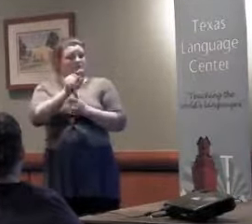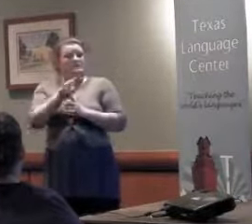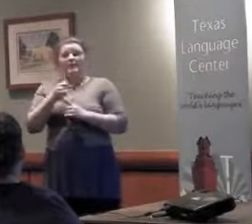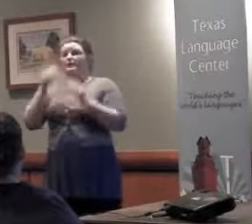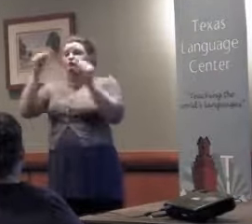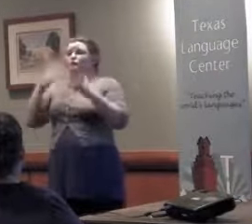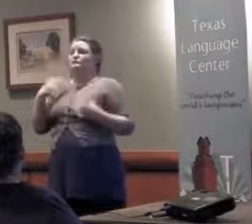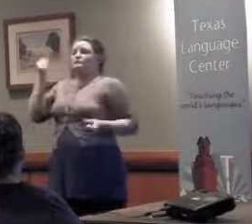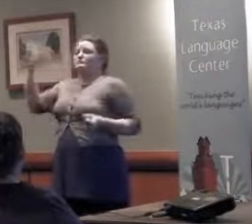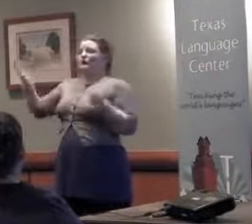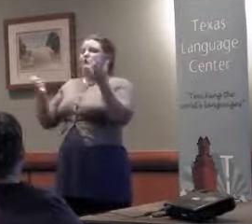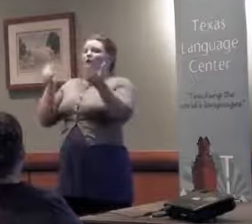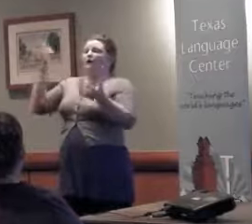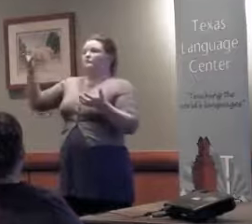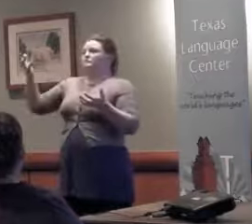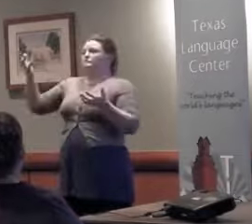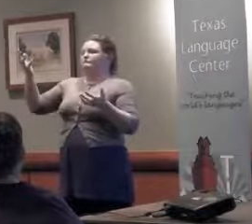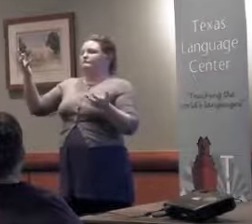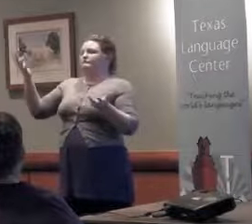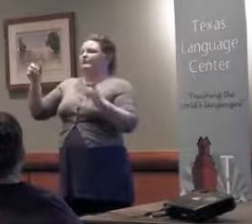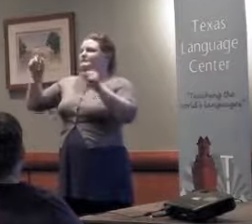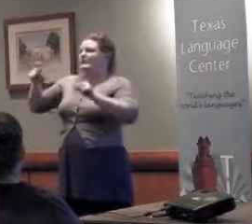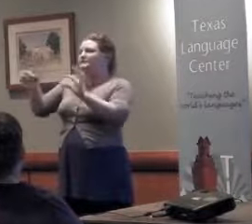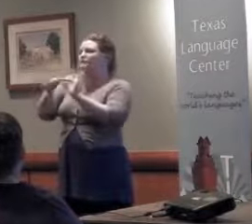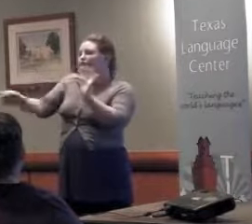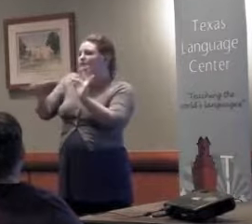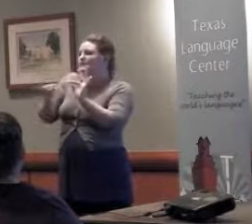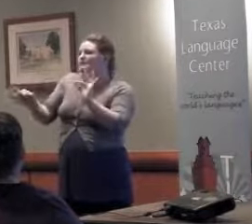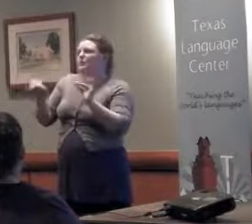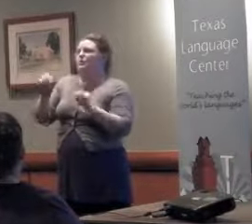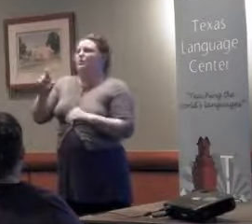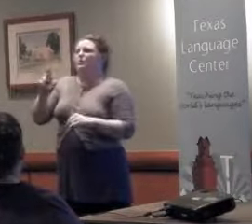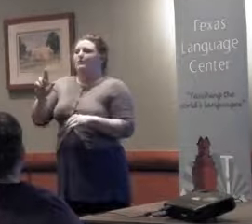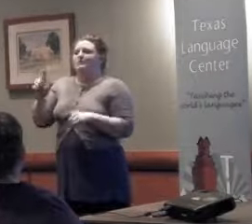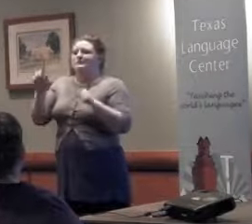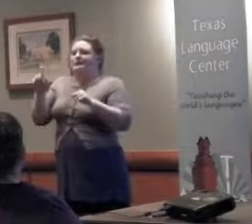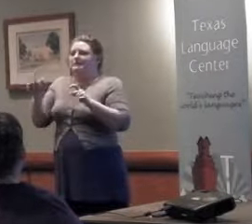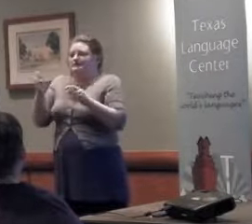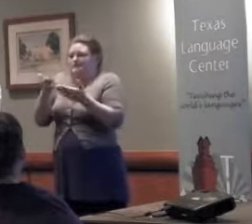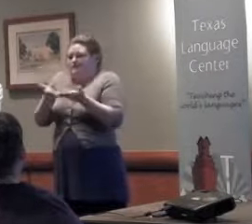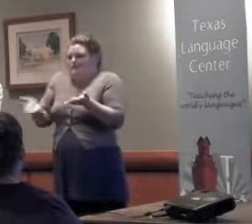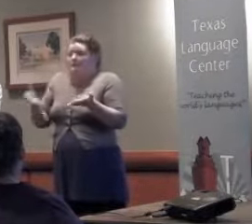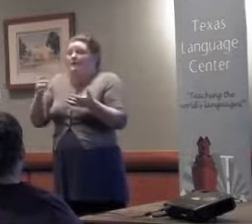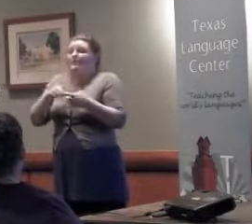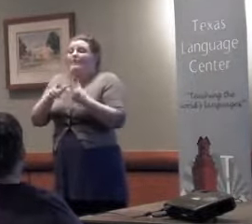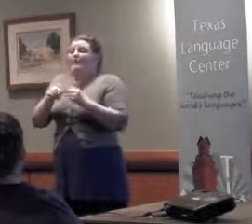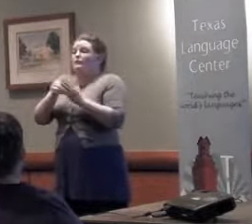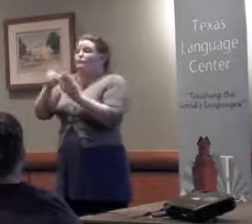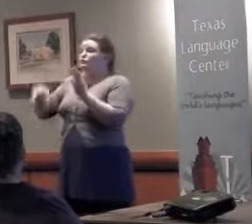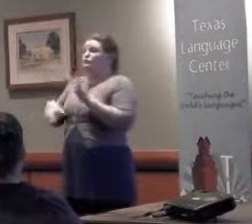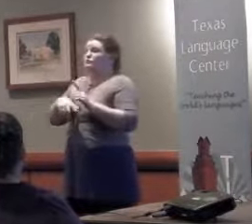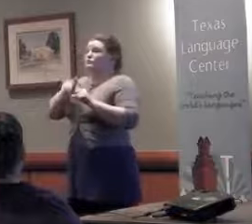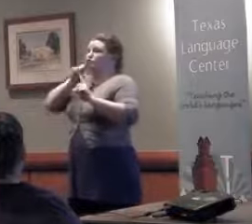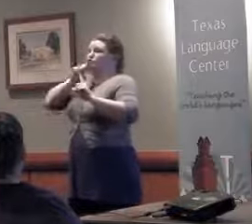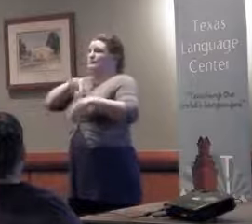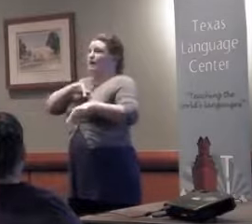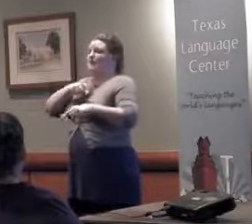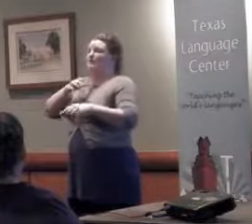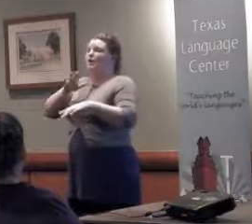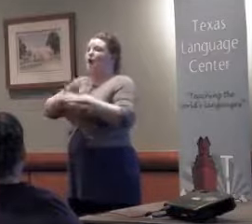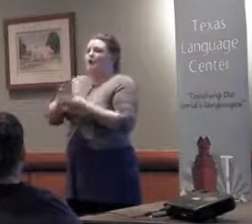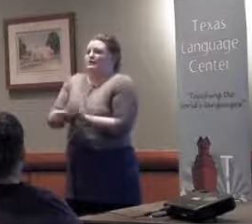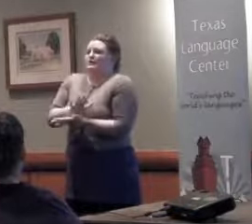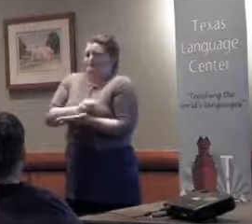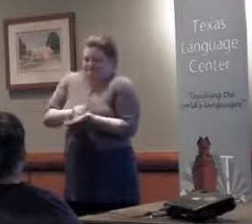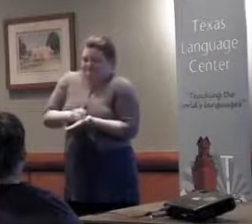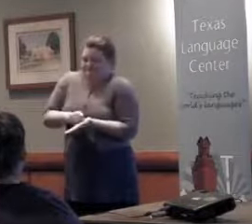instructors assign test phrases or test items, and then the students respond on a